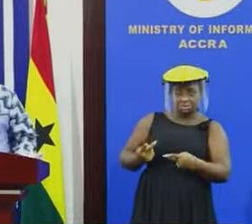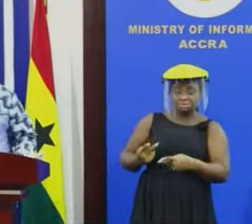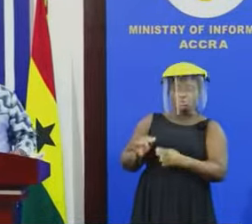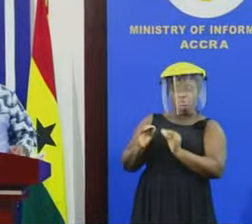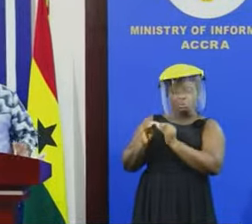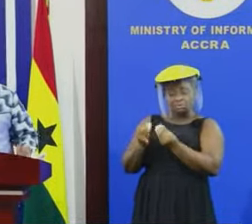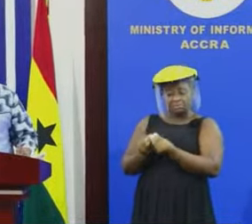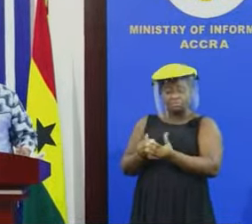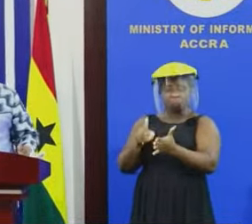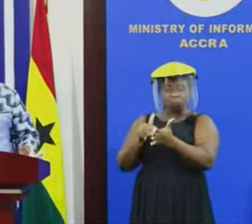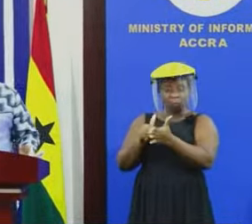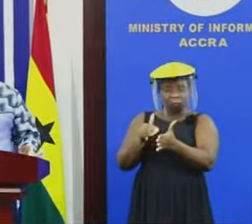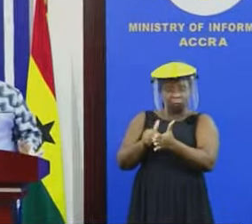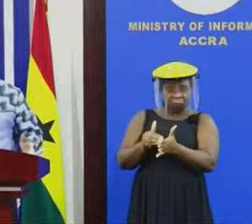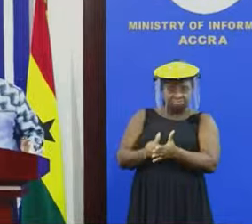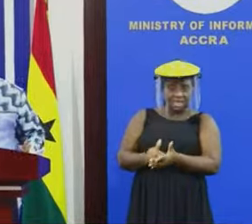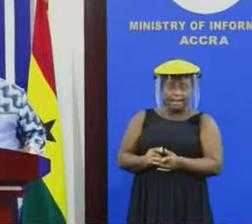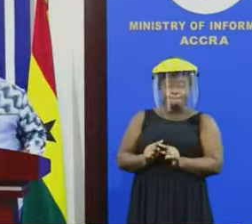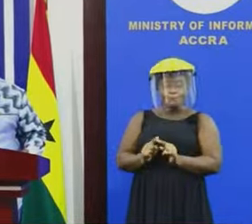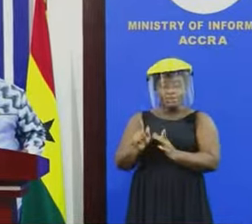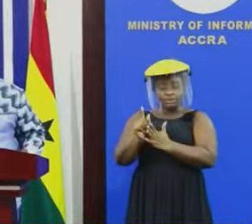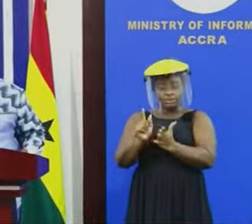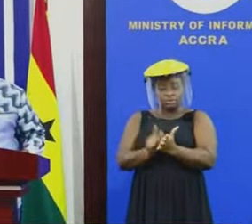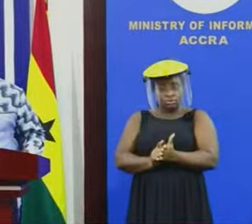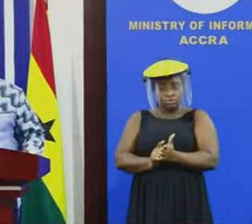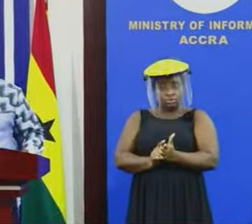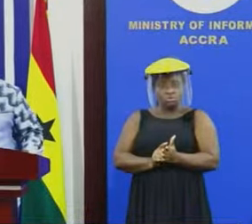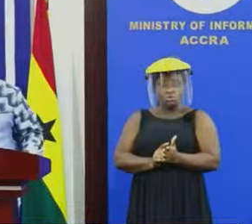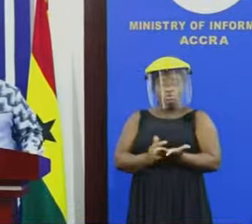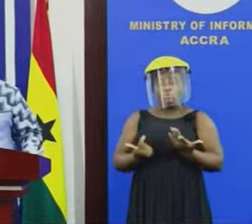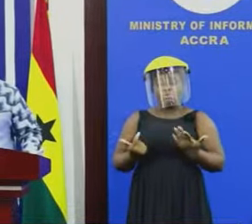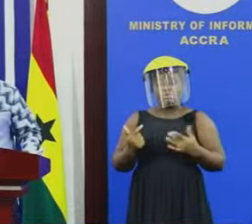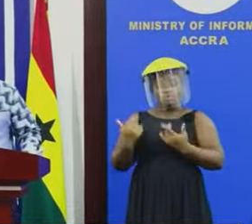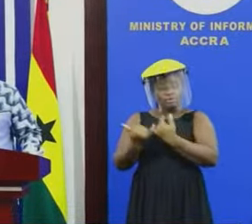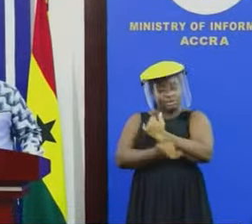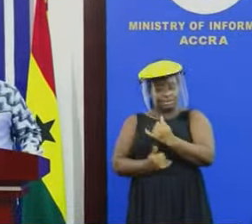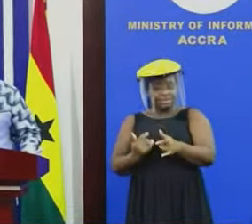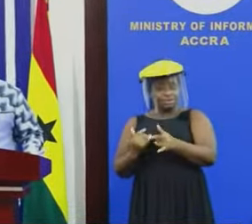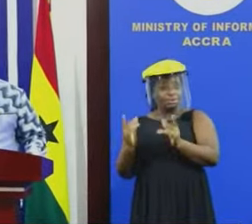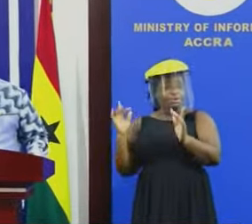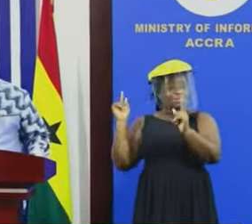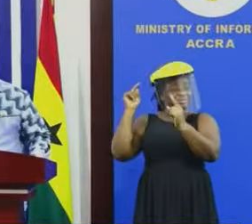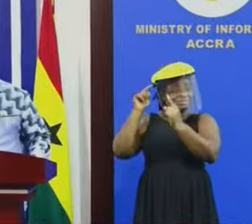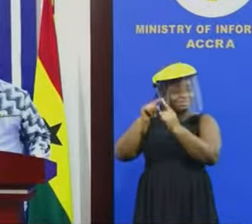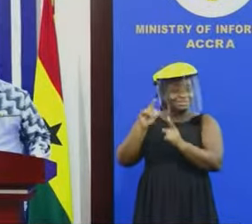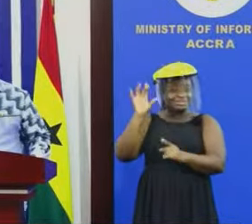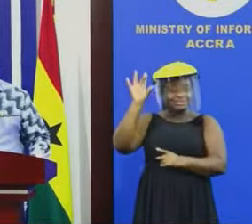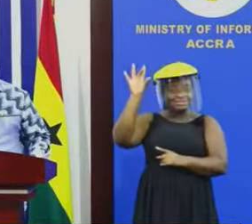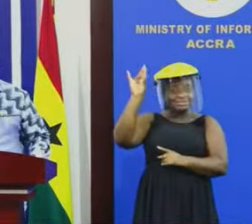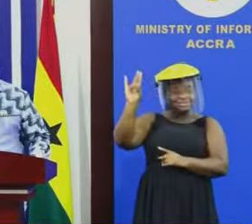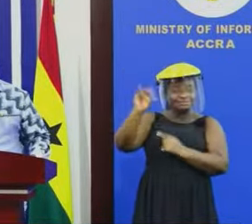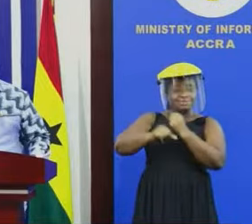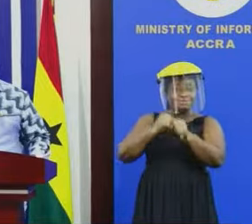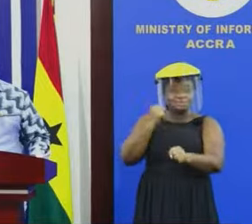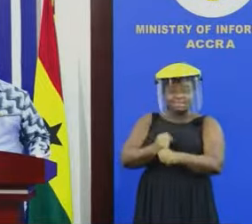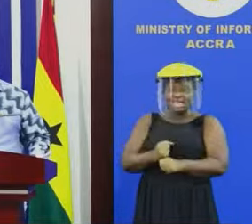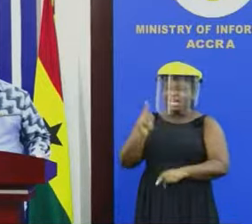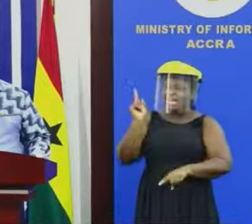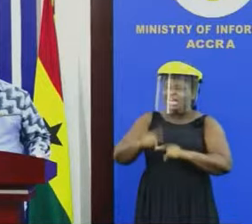times, and you know, by the laws of the country, until after 7 years, he cannot be declared